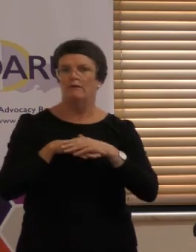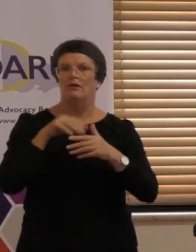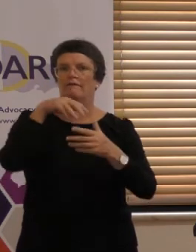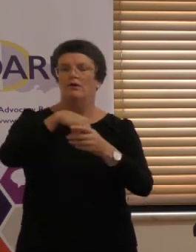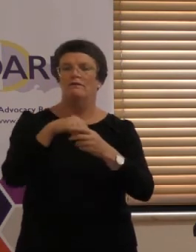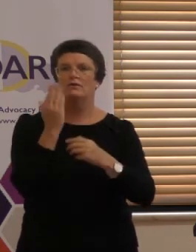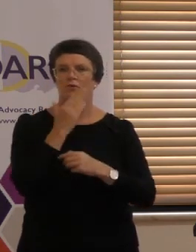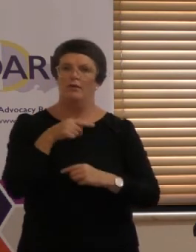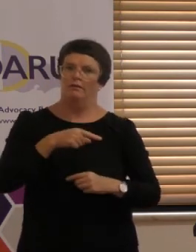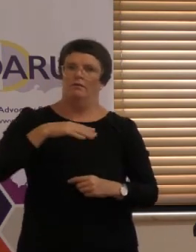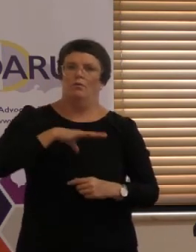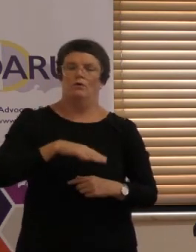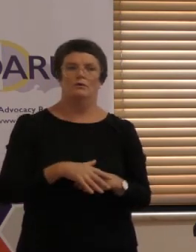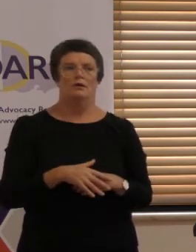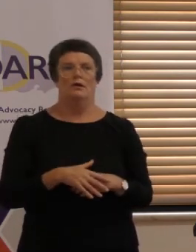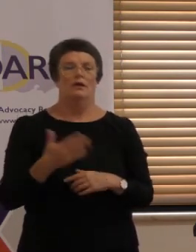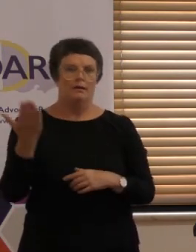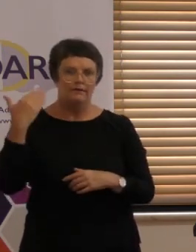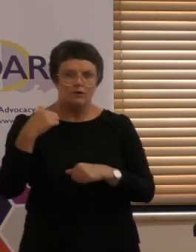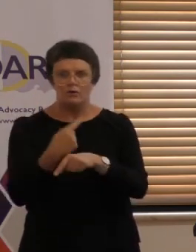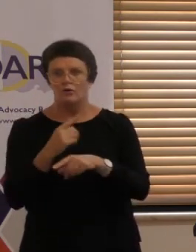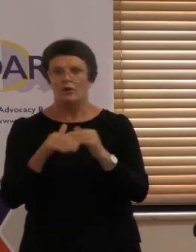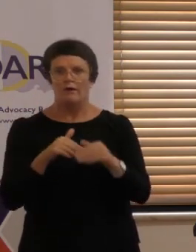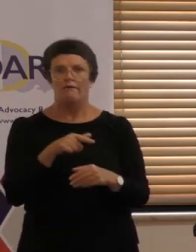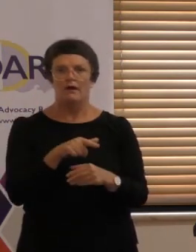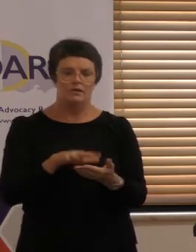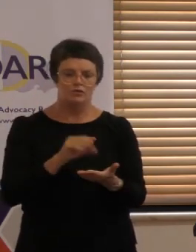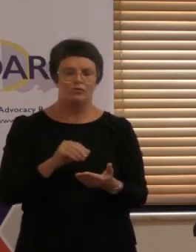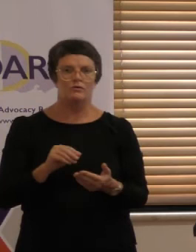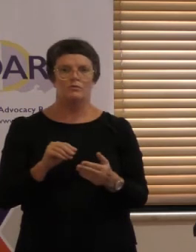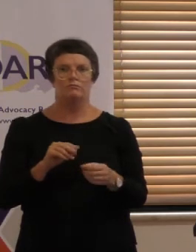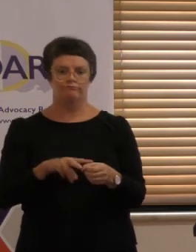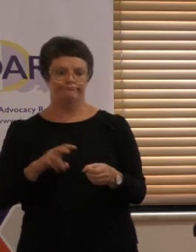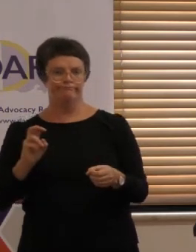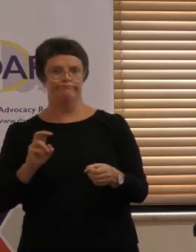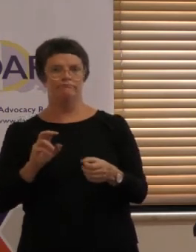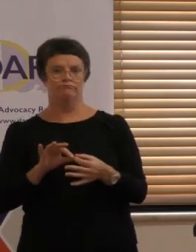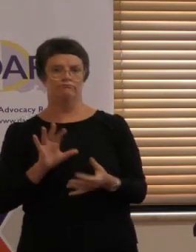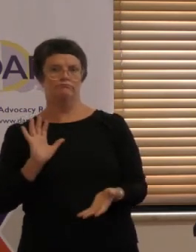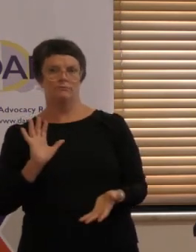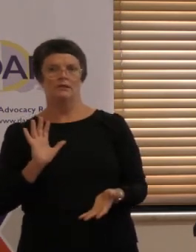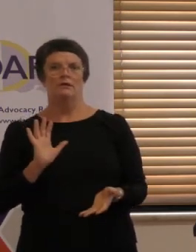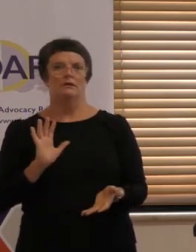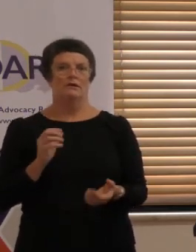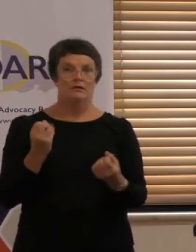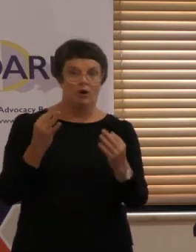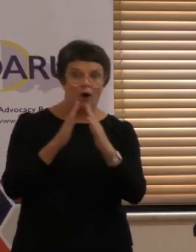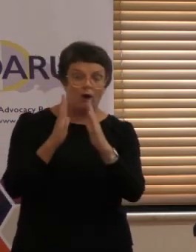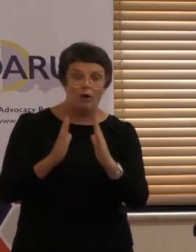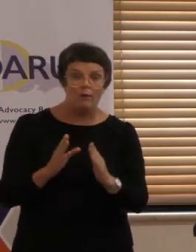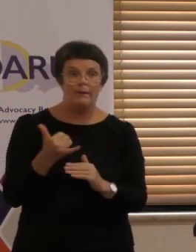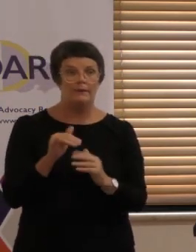earlier about homelessness and disengagement from schooling in that regard, mental health conditions